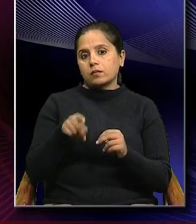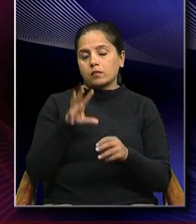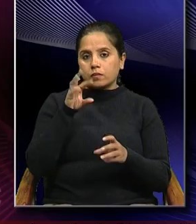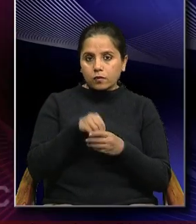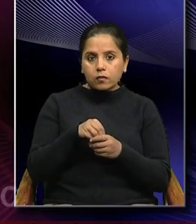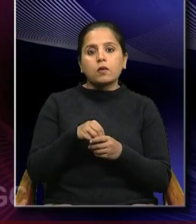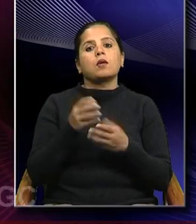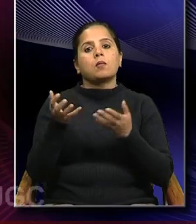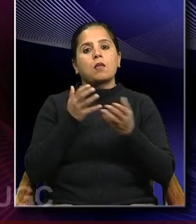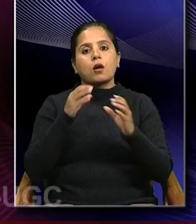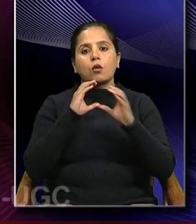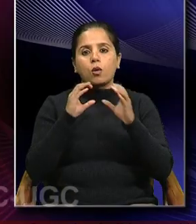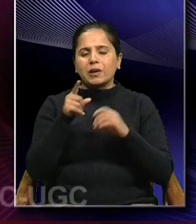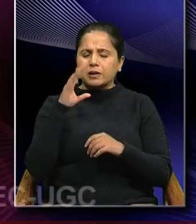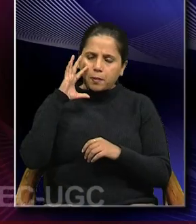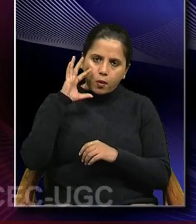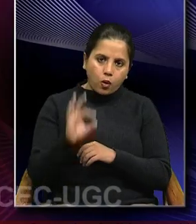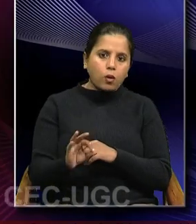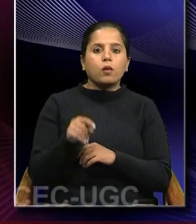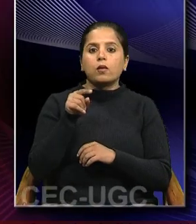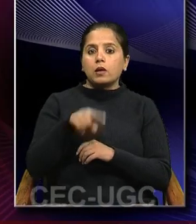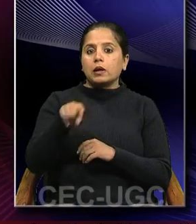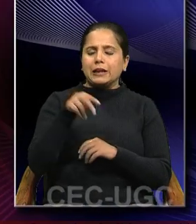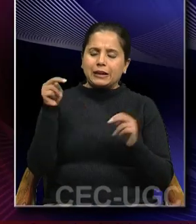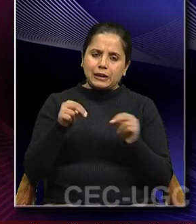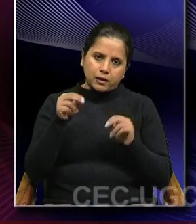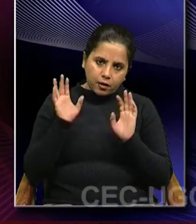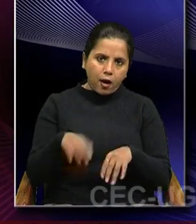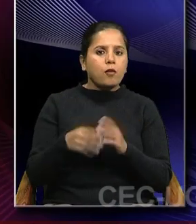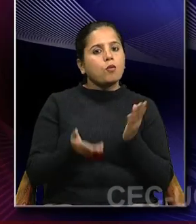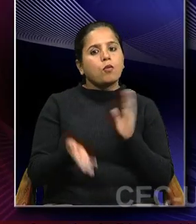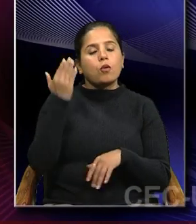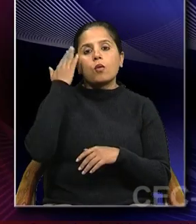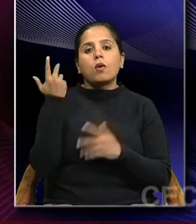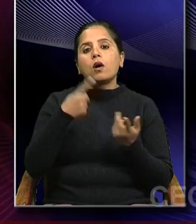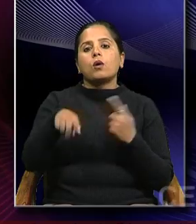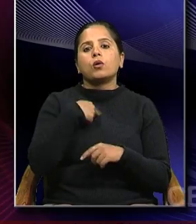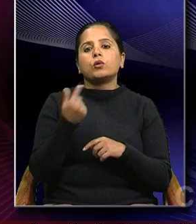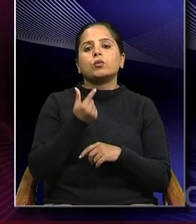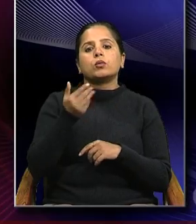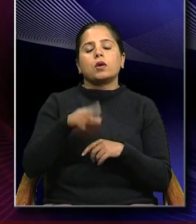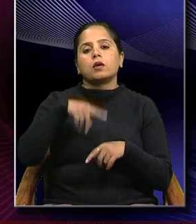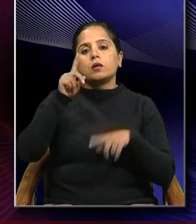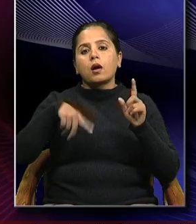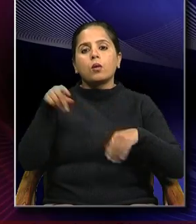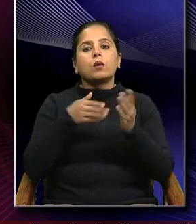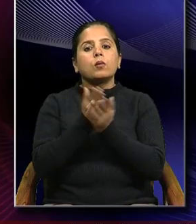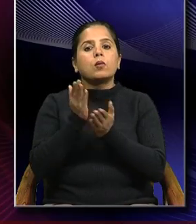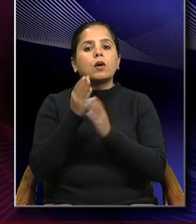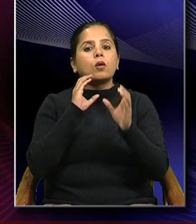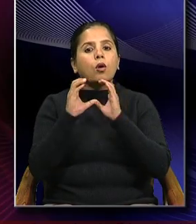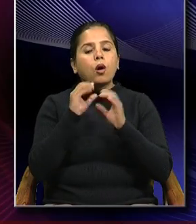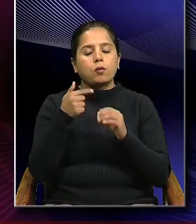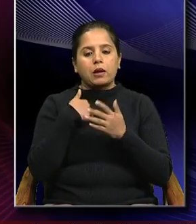marketing communication is very important, and it is very much needed, because we are using diverse ways of communicating about